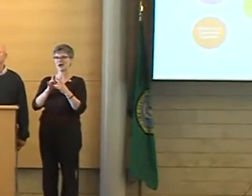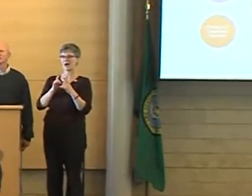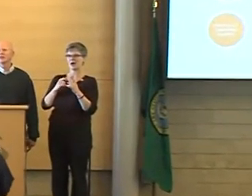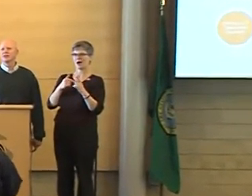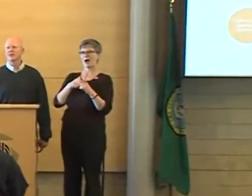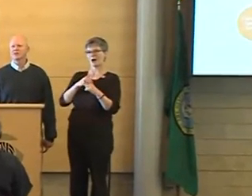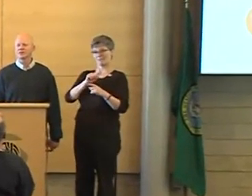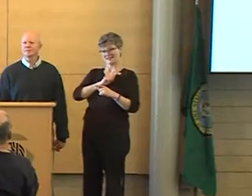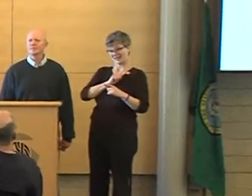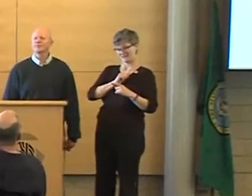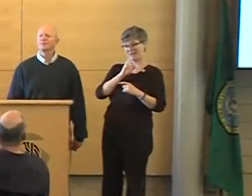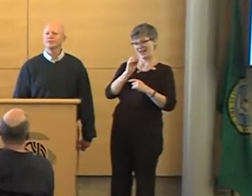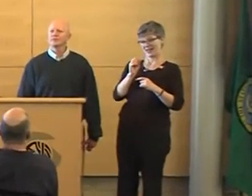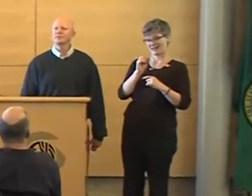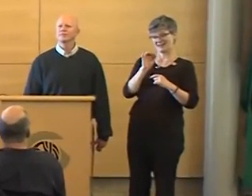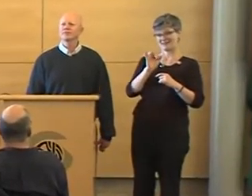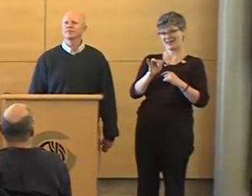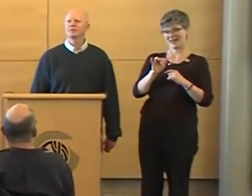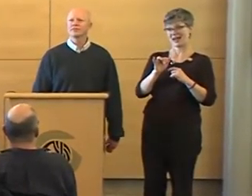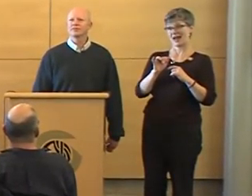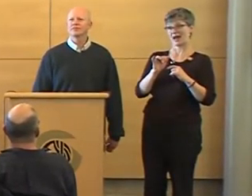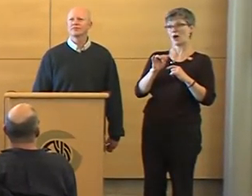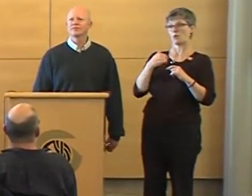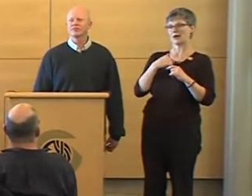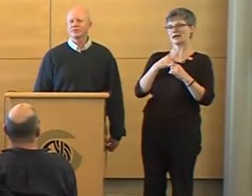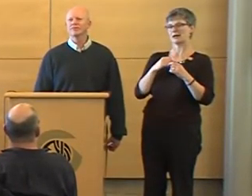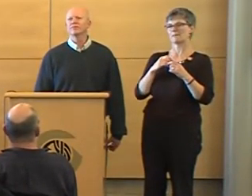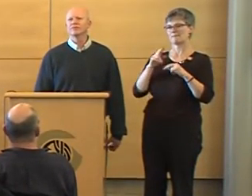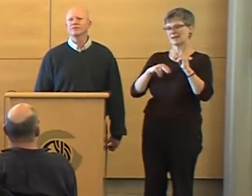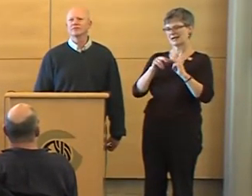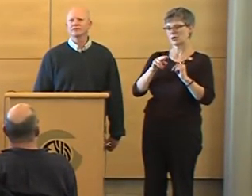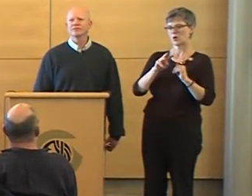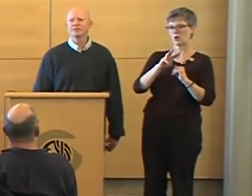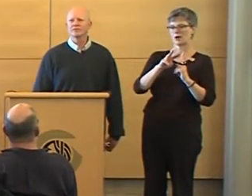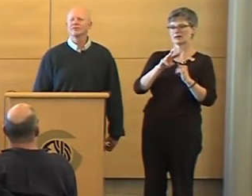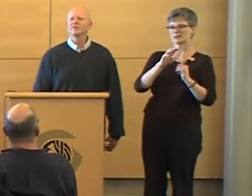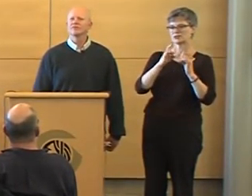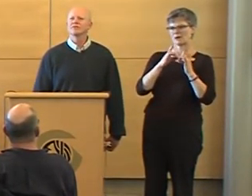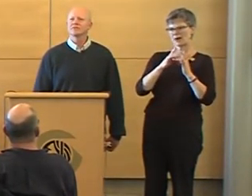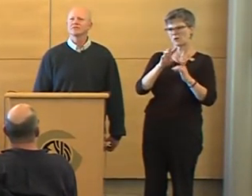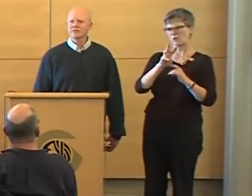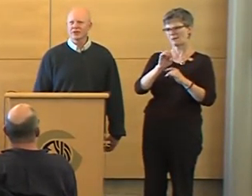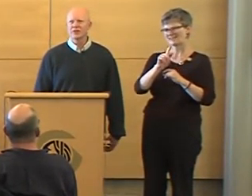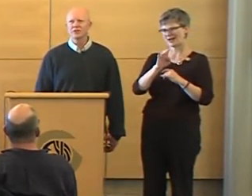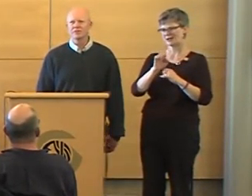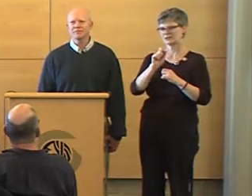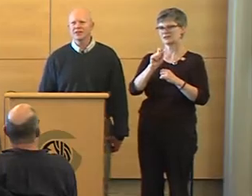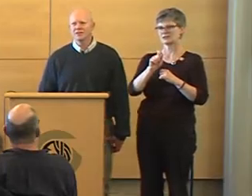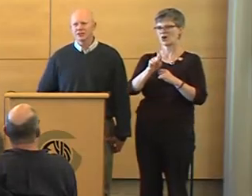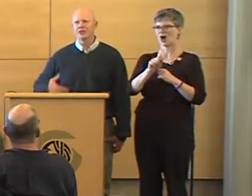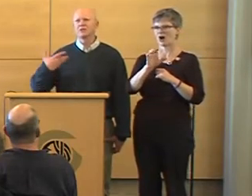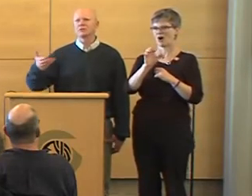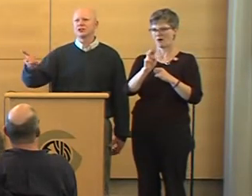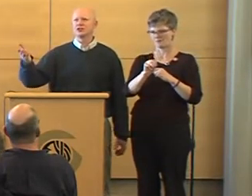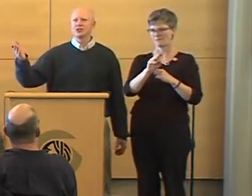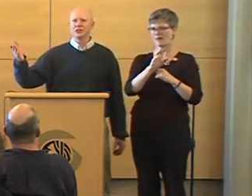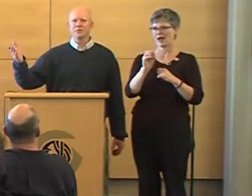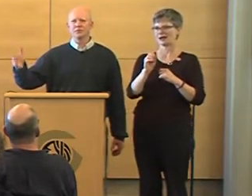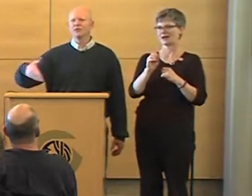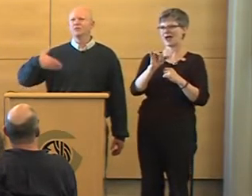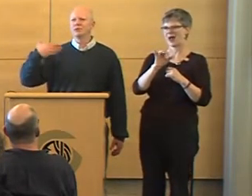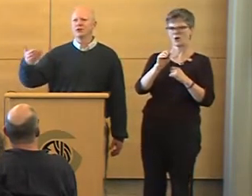And because there's only one, do you mind if I pick on you? And who? Sure. Where are you from? Starbucks. Okay, Starbucks,